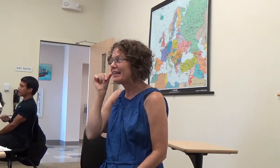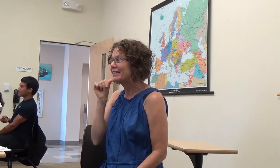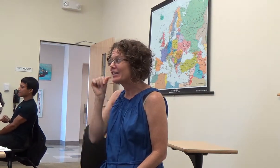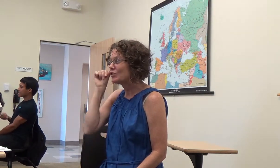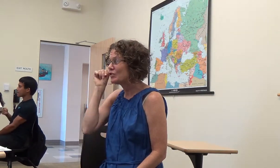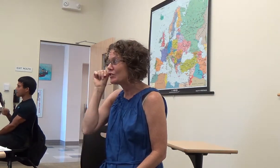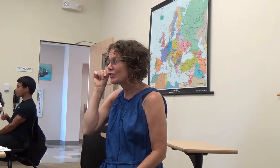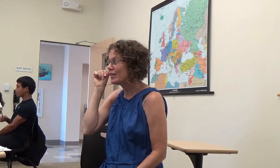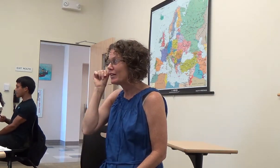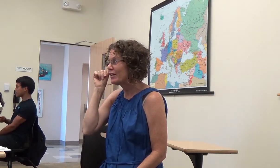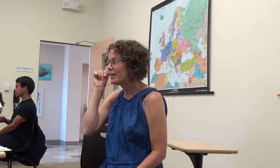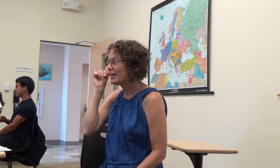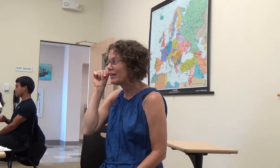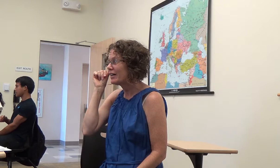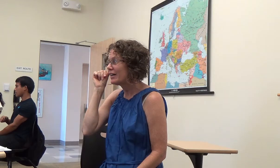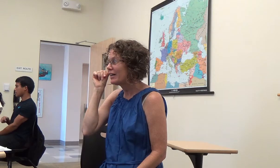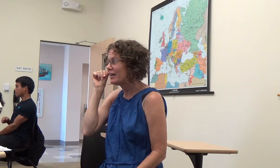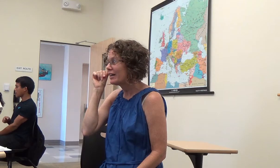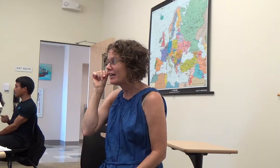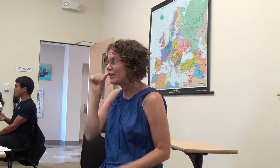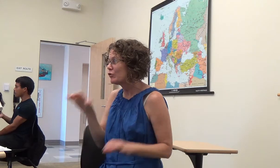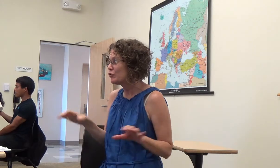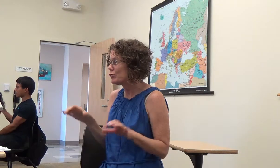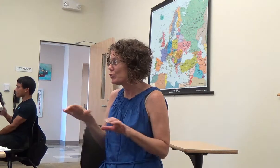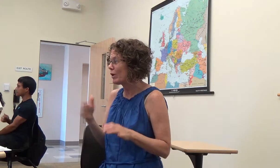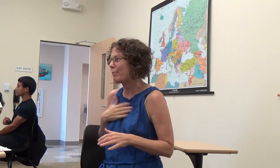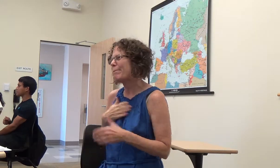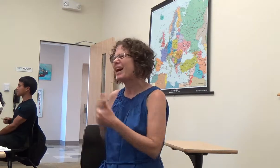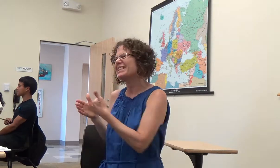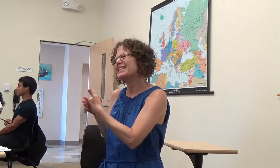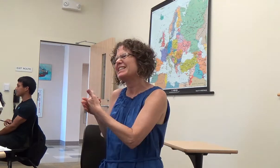was doing my own side job,